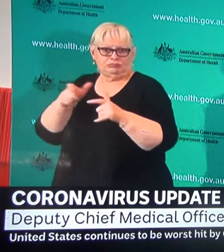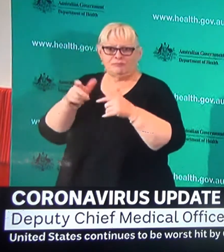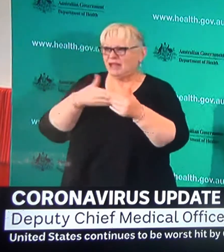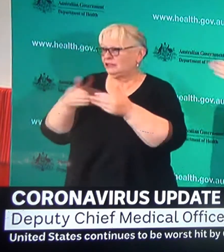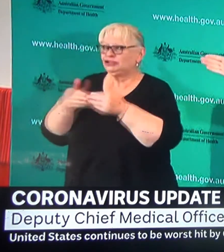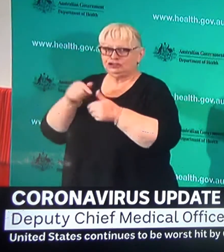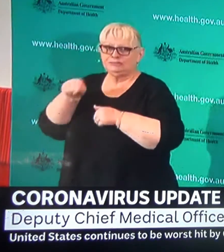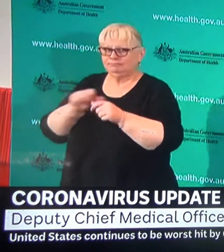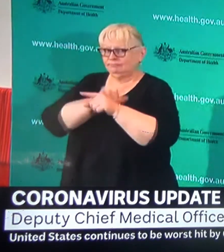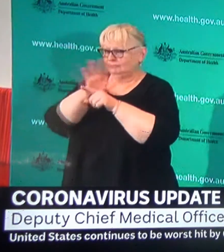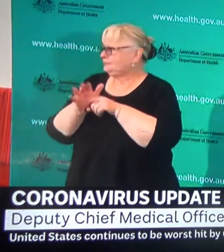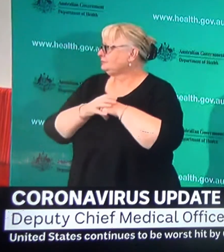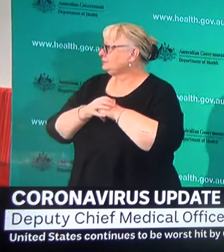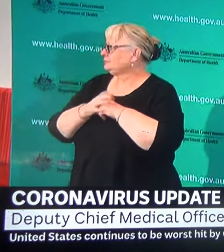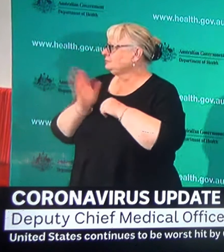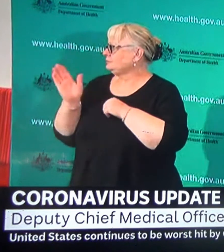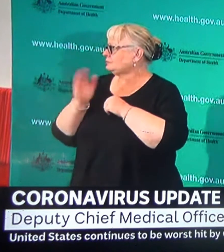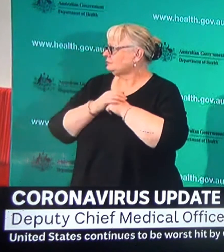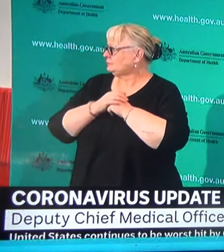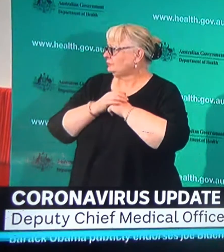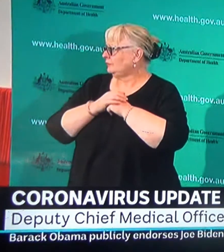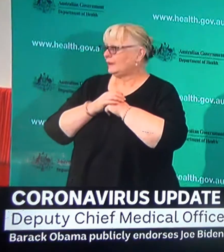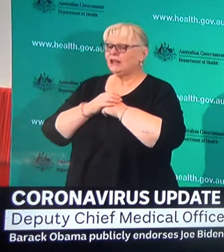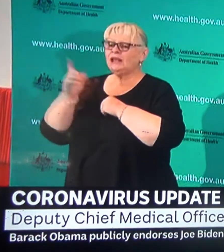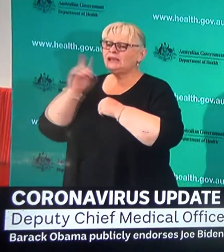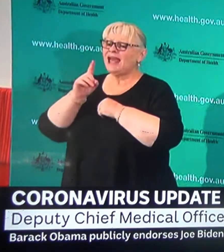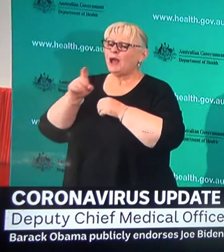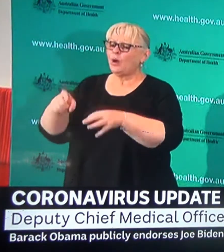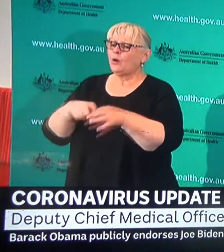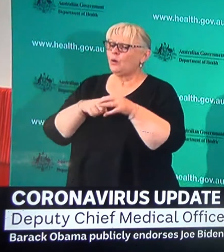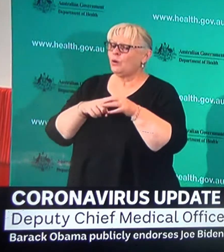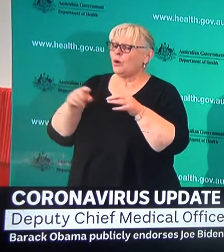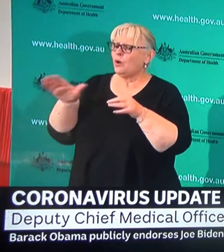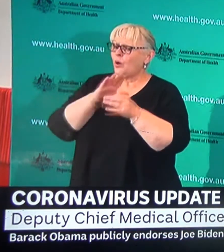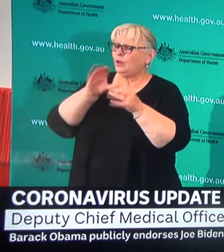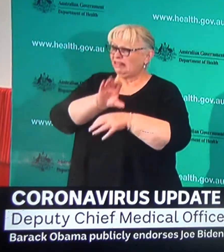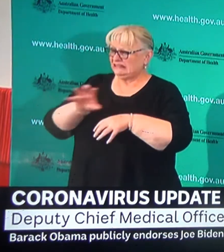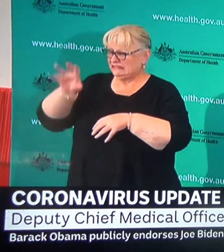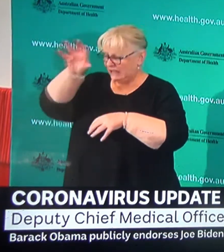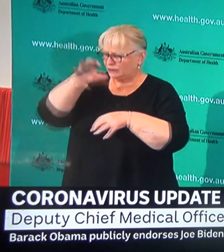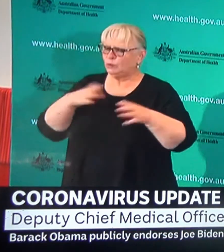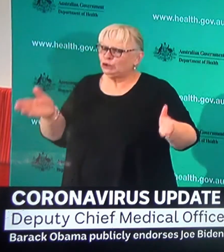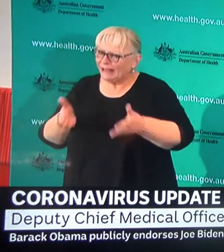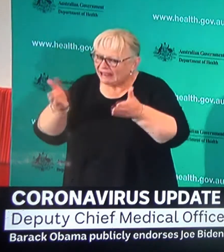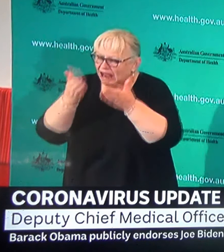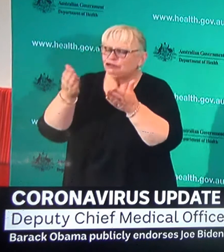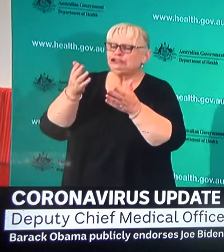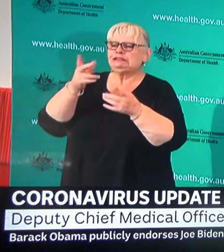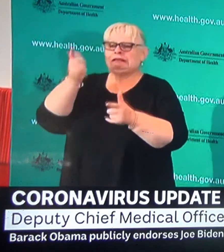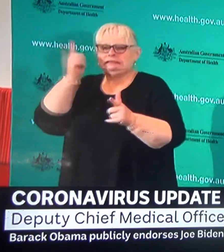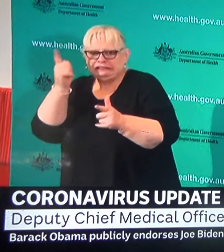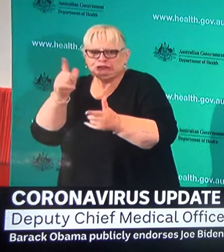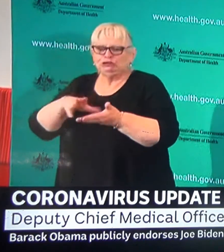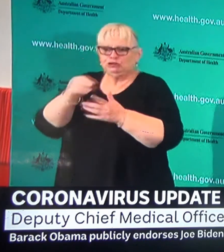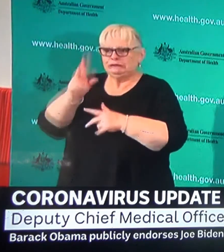pandemic. Dr. Coatsworth, as states now look to potentially encouraging teachers and therefore students to return